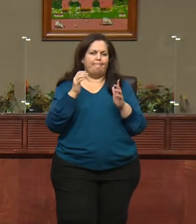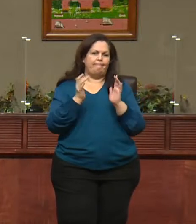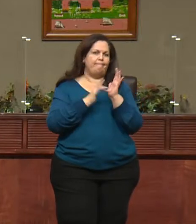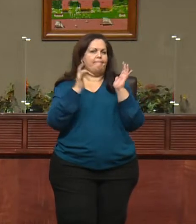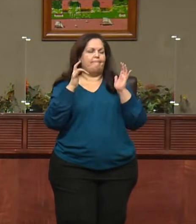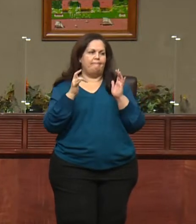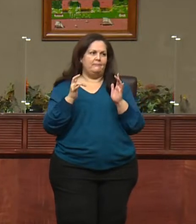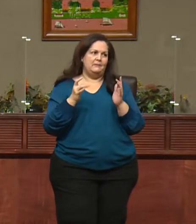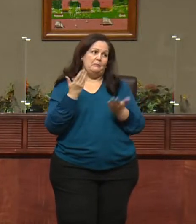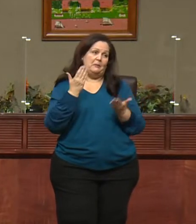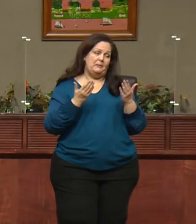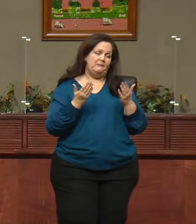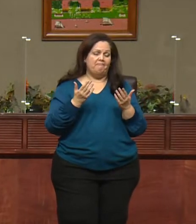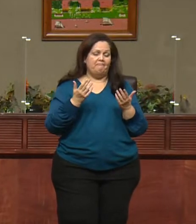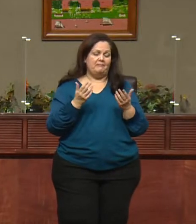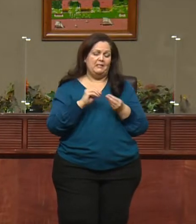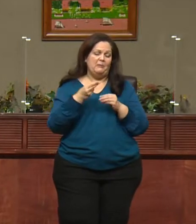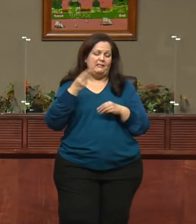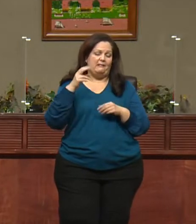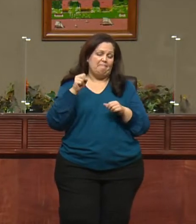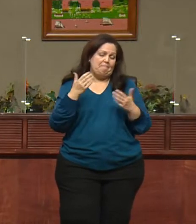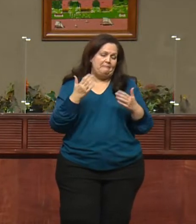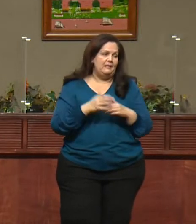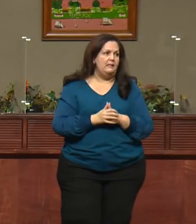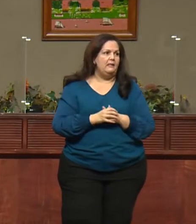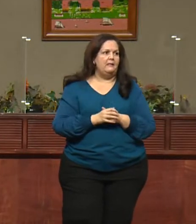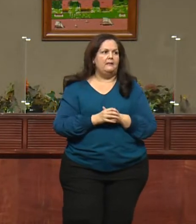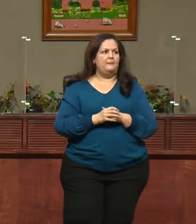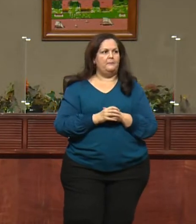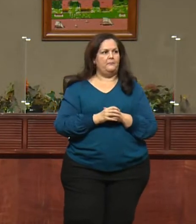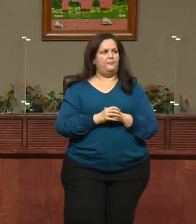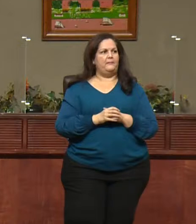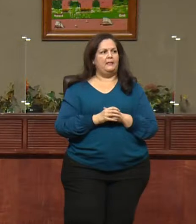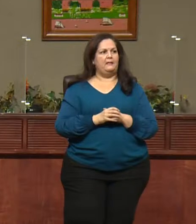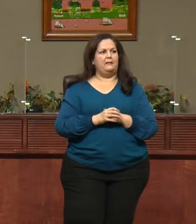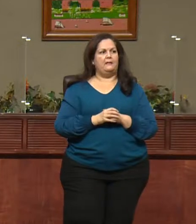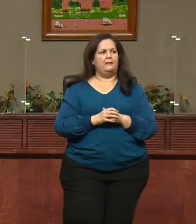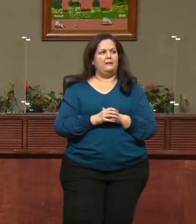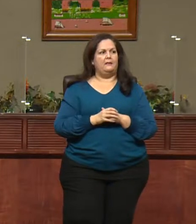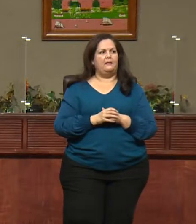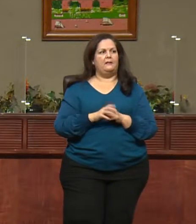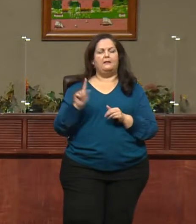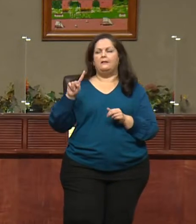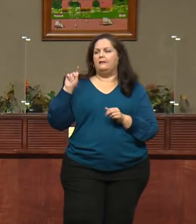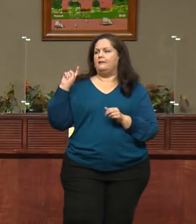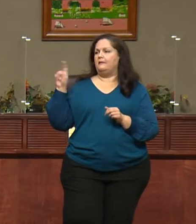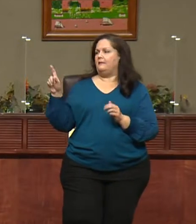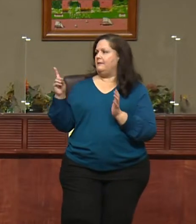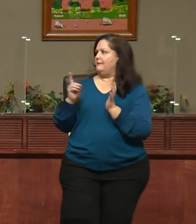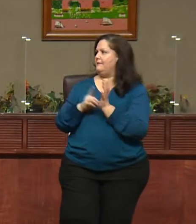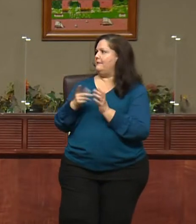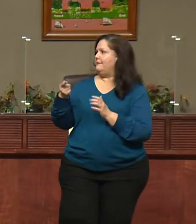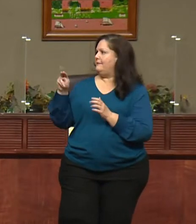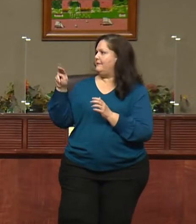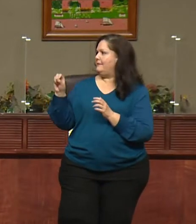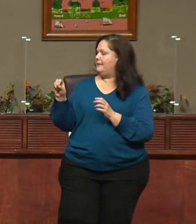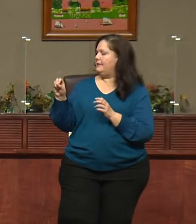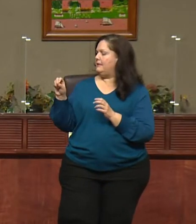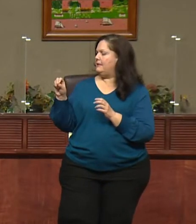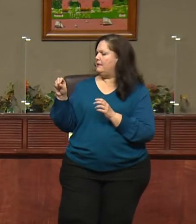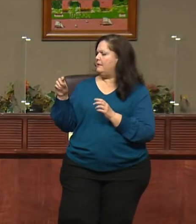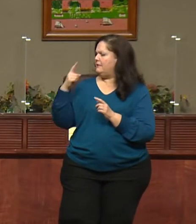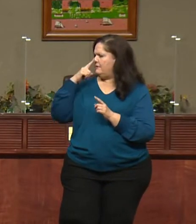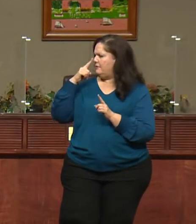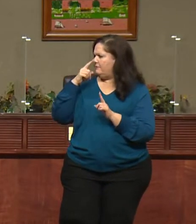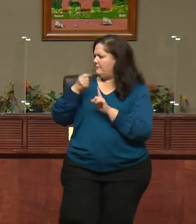than we suspected. This next question comes in from Eric Mock with News 13. Dr. Pino, can you clarify,